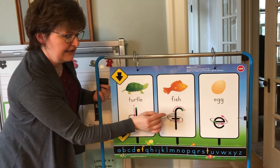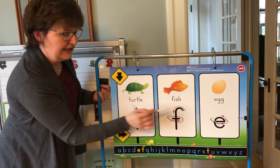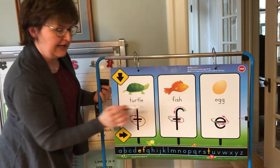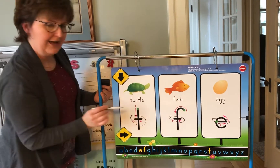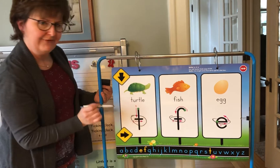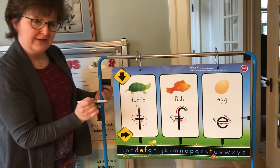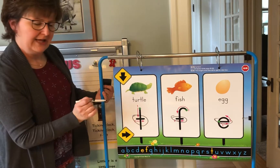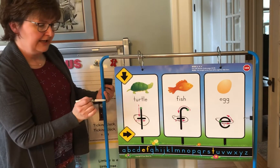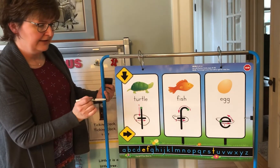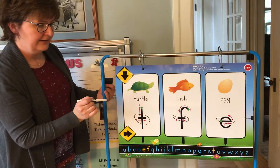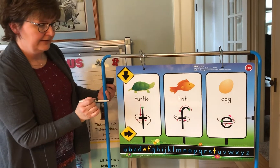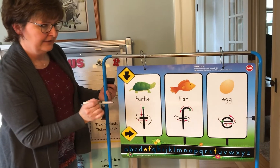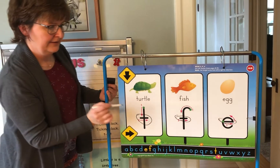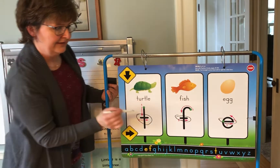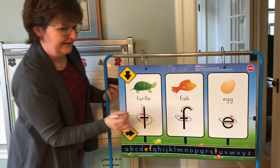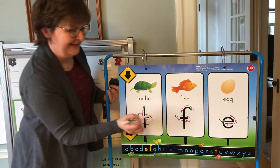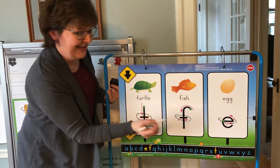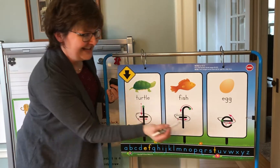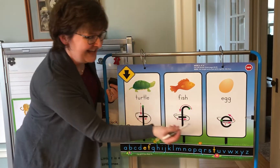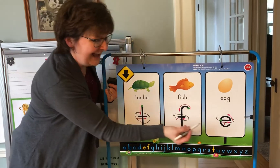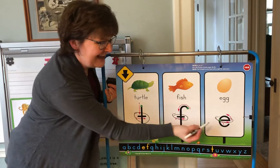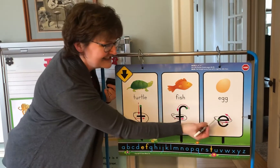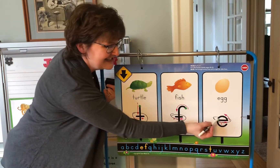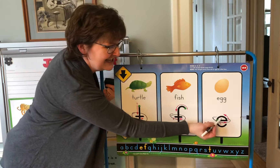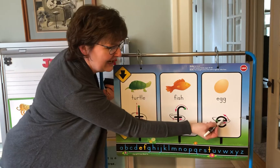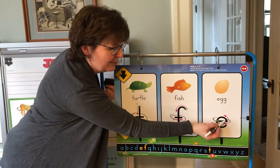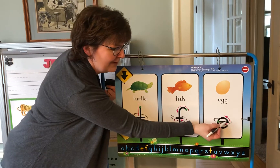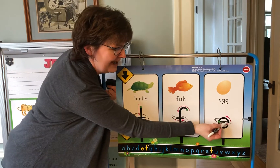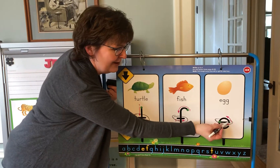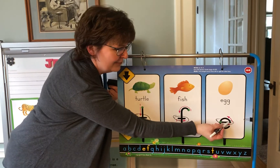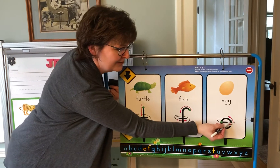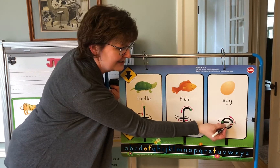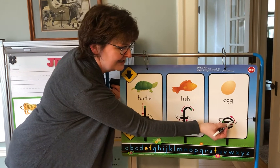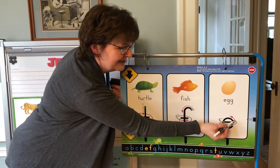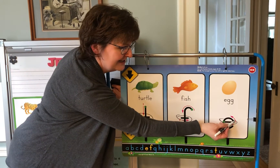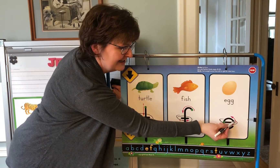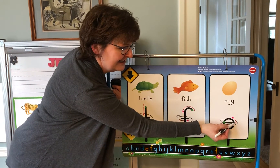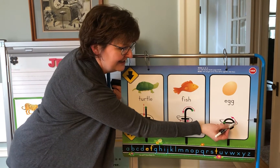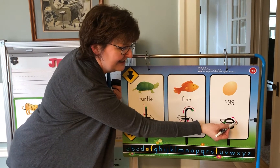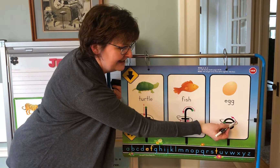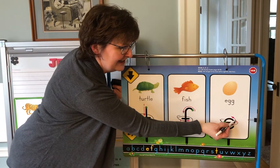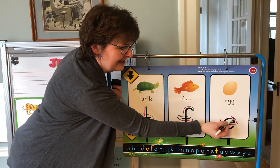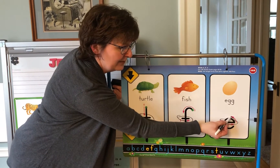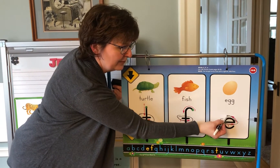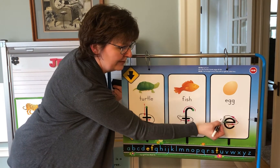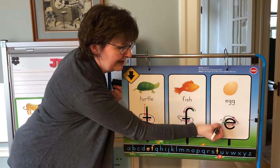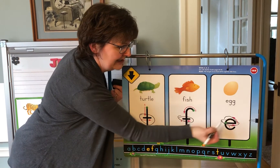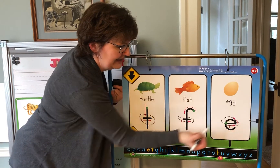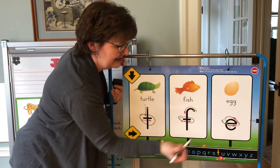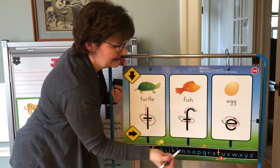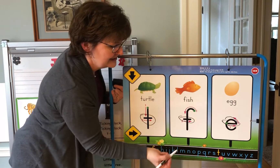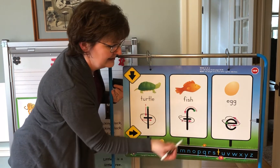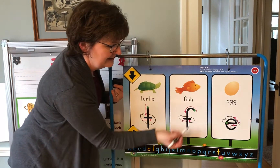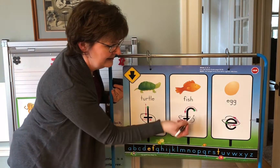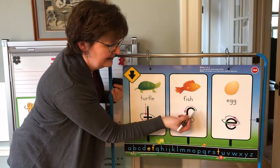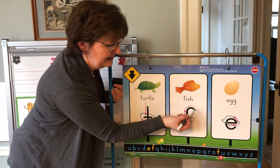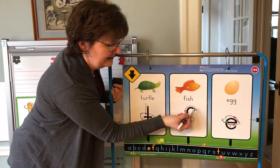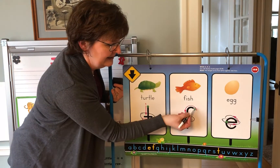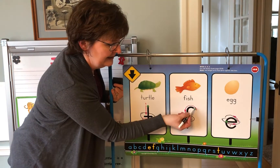and f alike? Yes, they come around. They come around like this. They